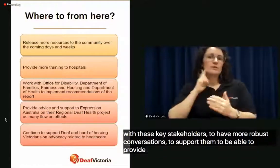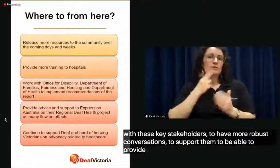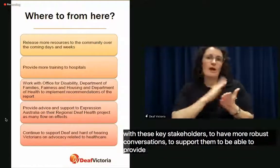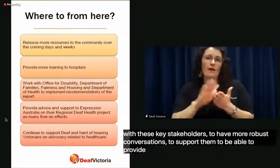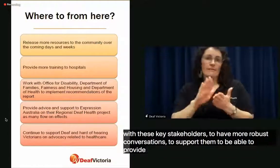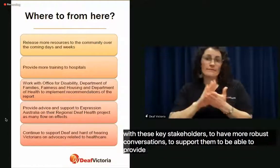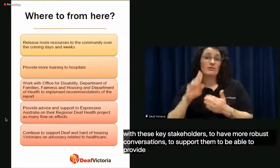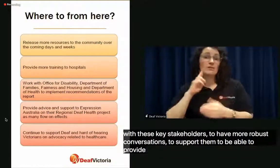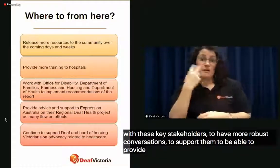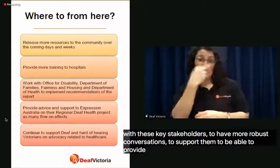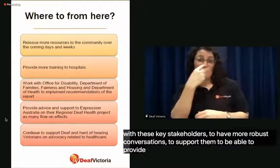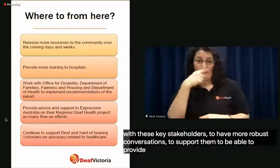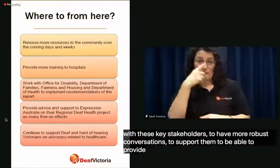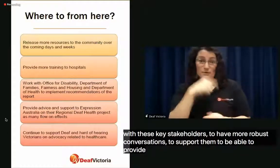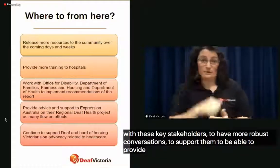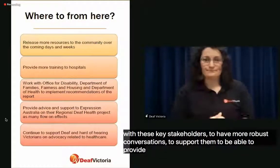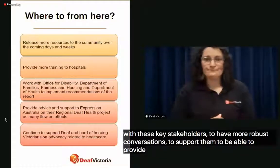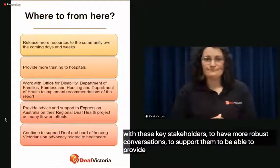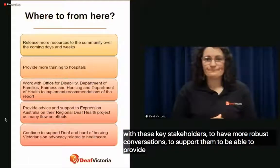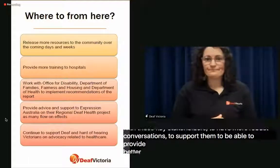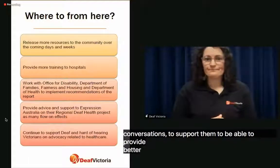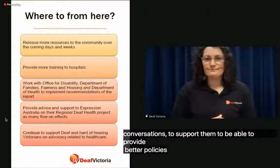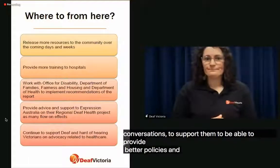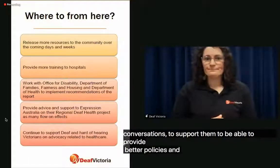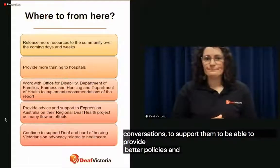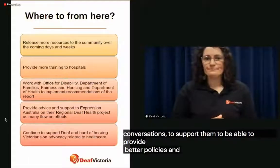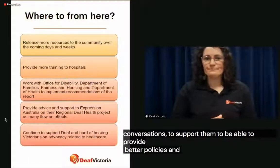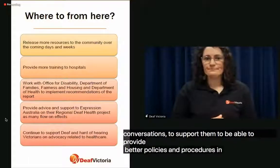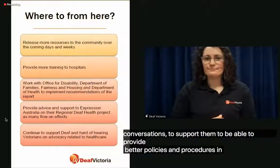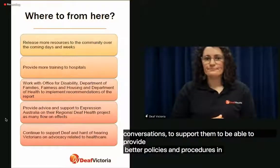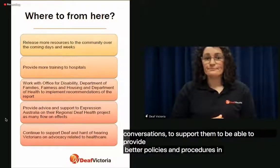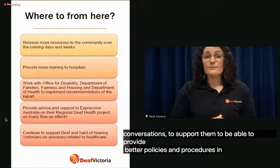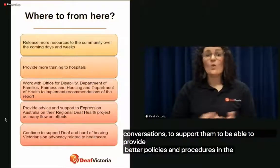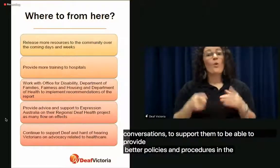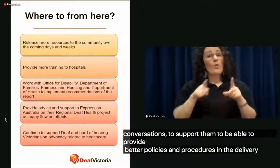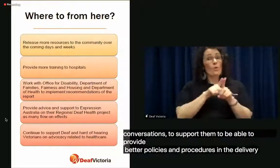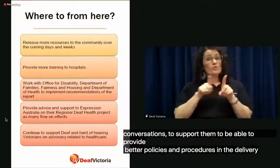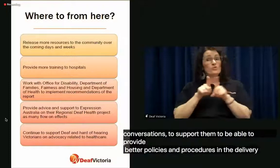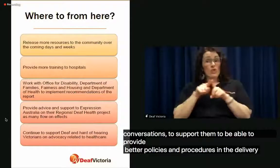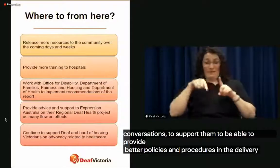delivery of accessible healthcare for deaf, hard of hearing, and deaf-blind people.